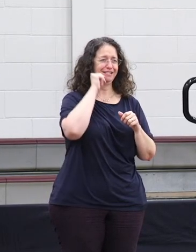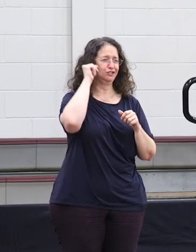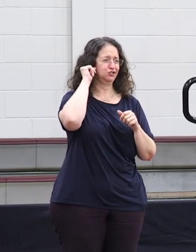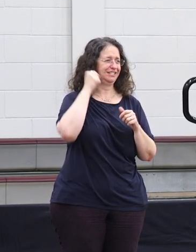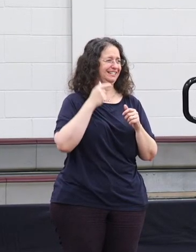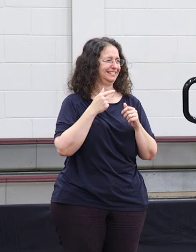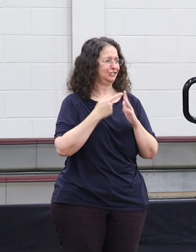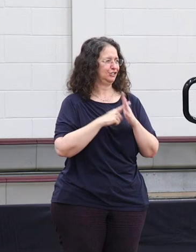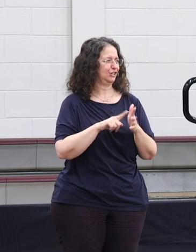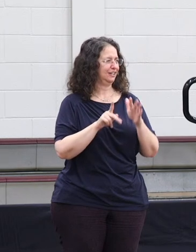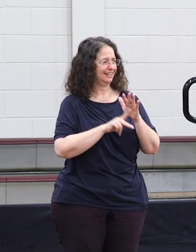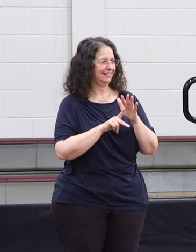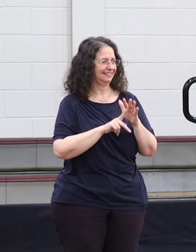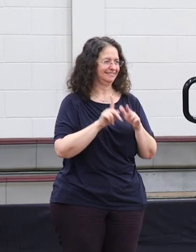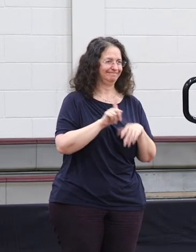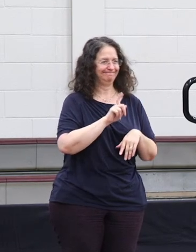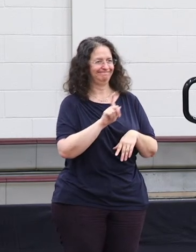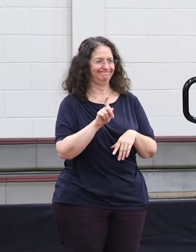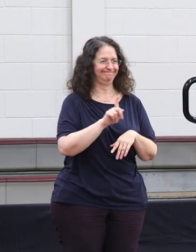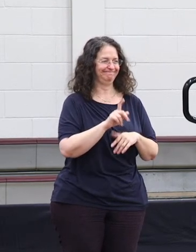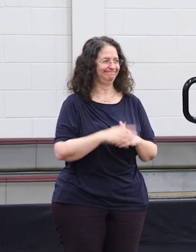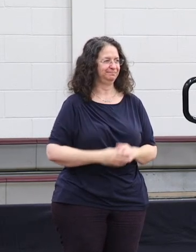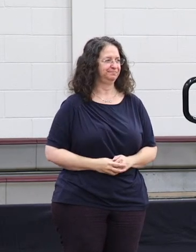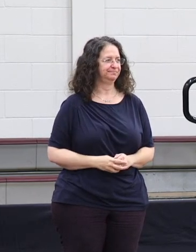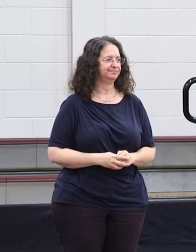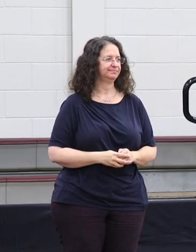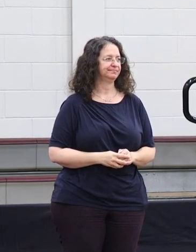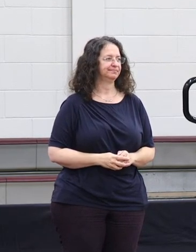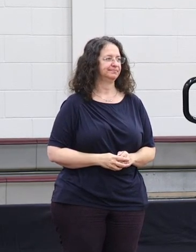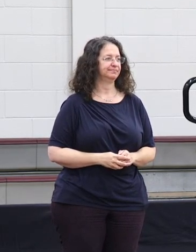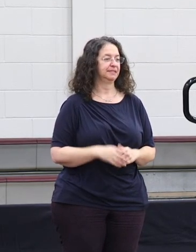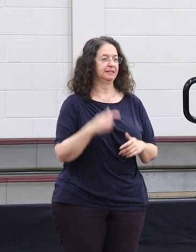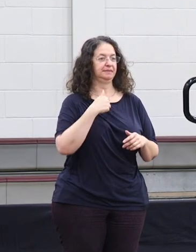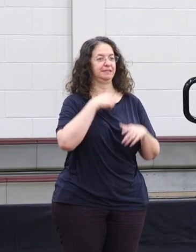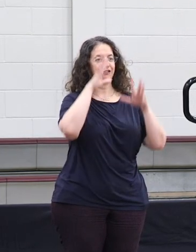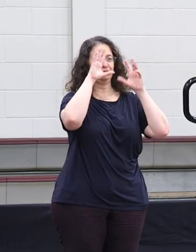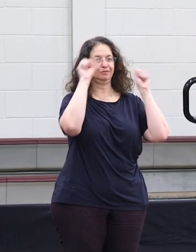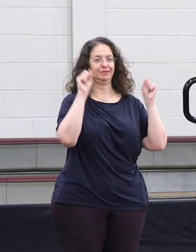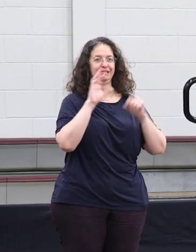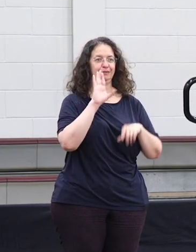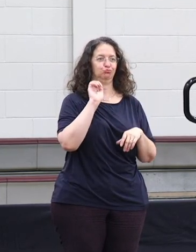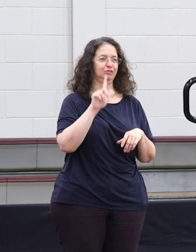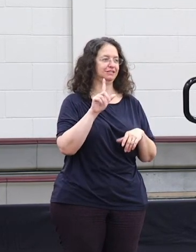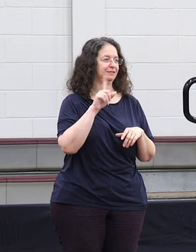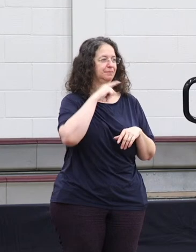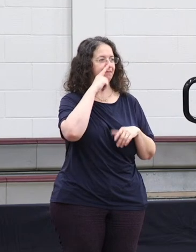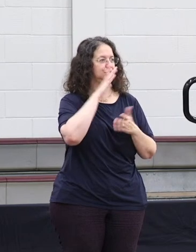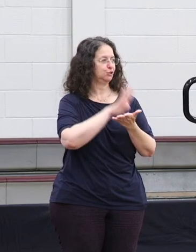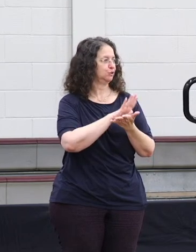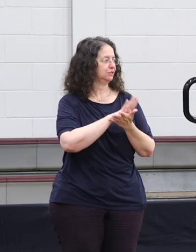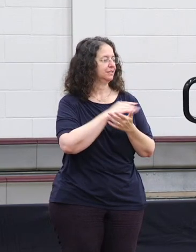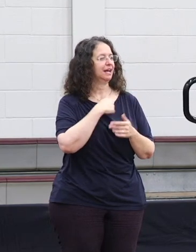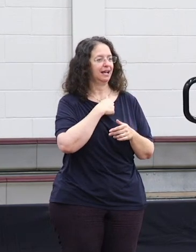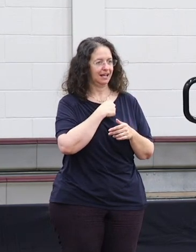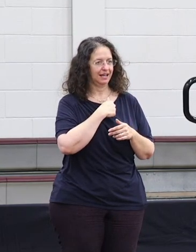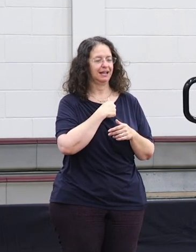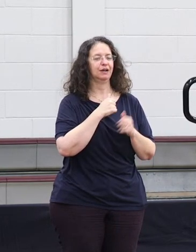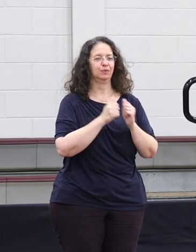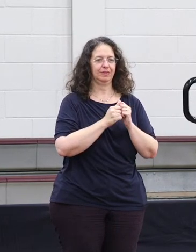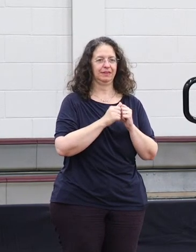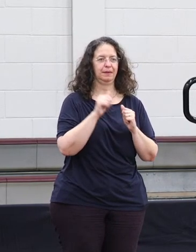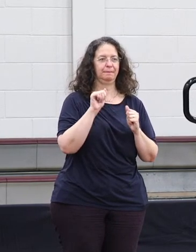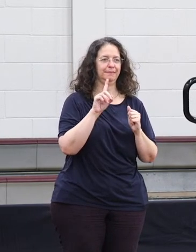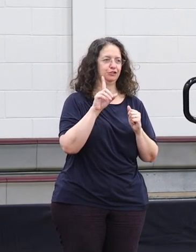honor today were trundling off to kindergarten. As superintendent of Bristol Public Schools, I, along with my